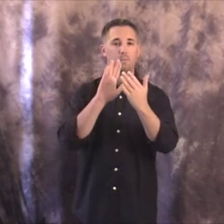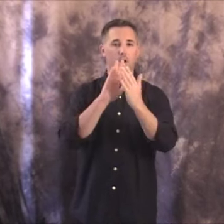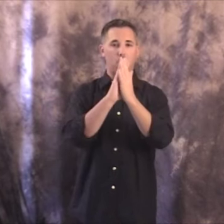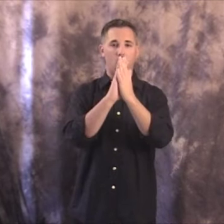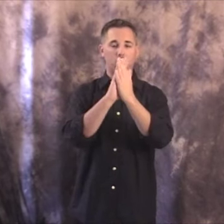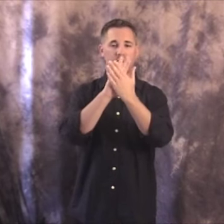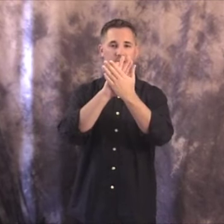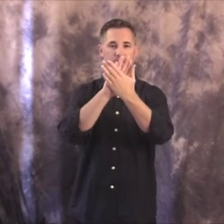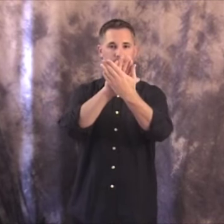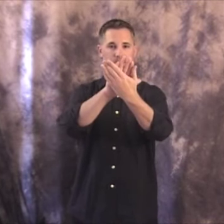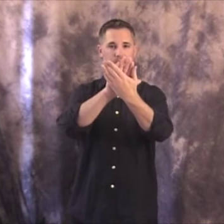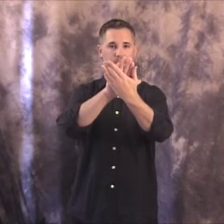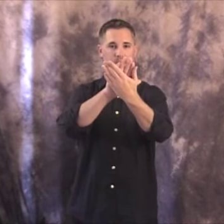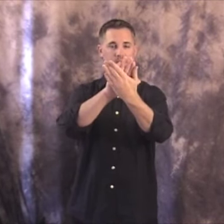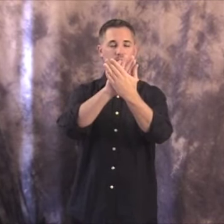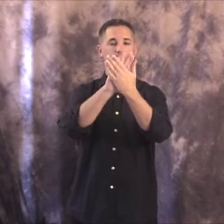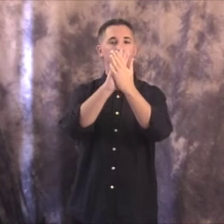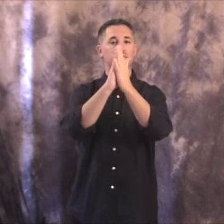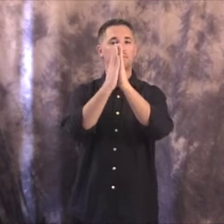keeping our palms in,